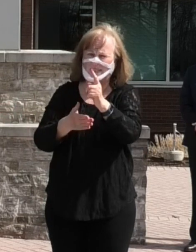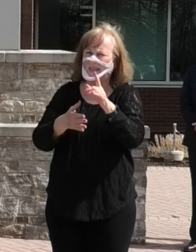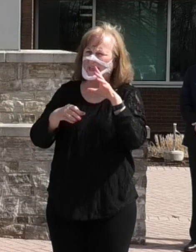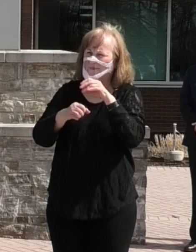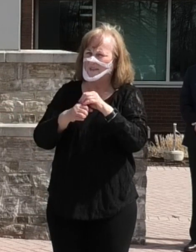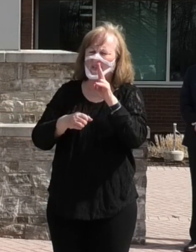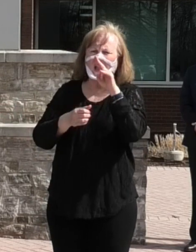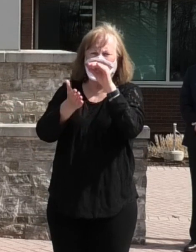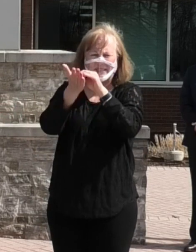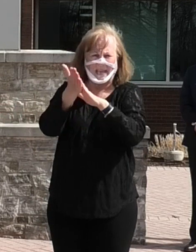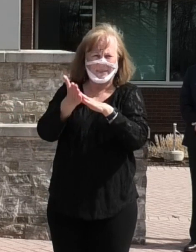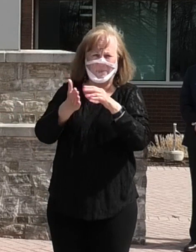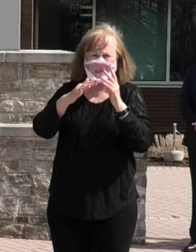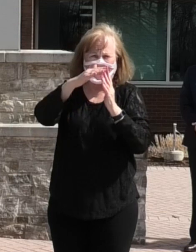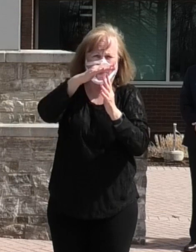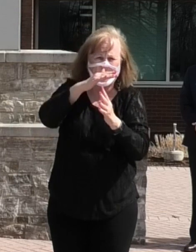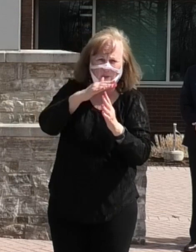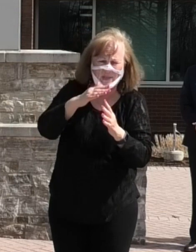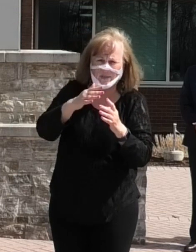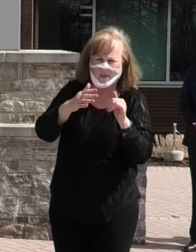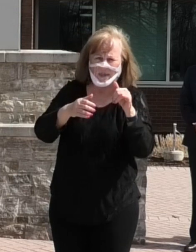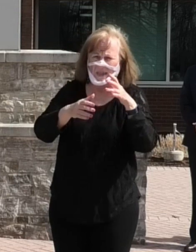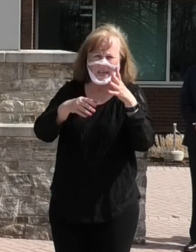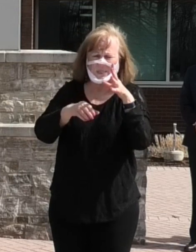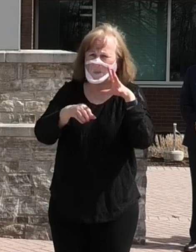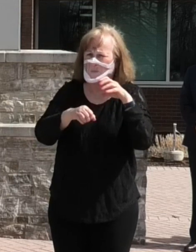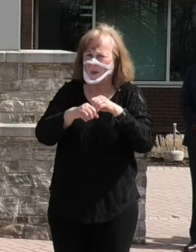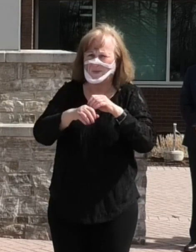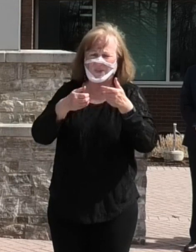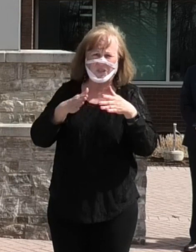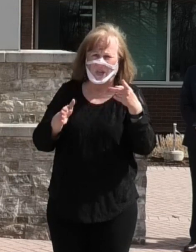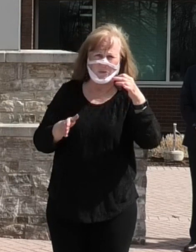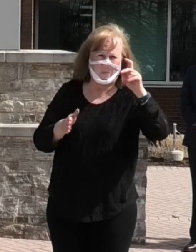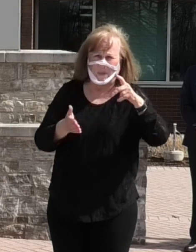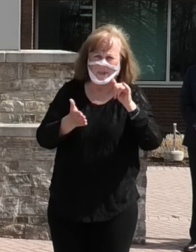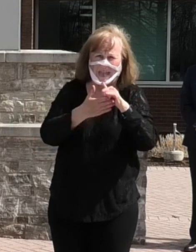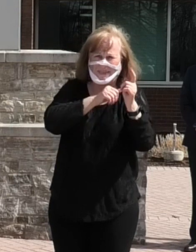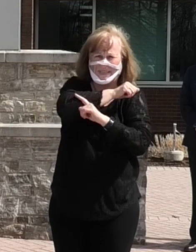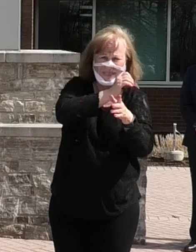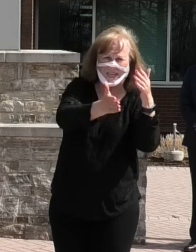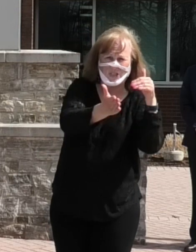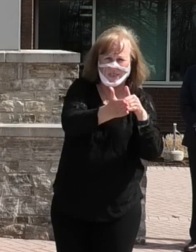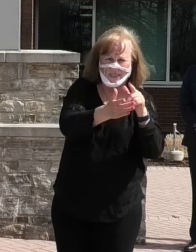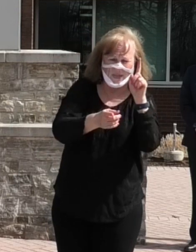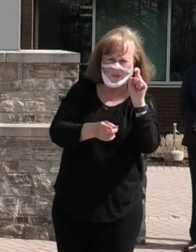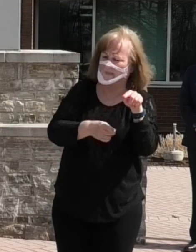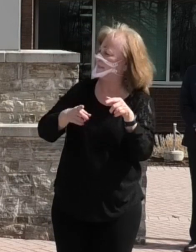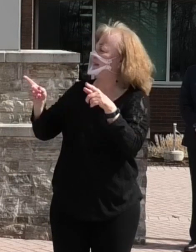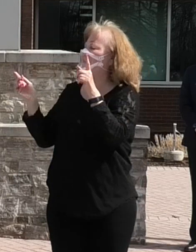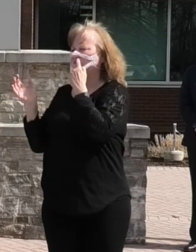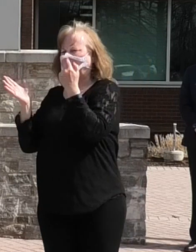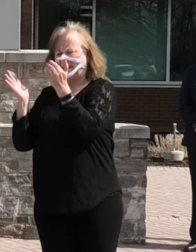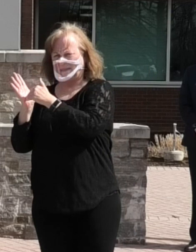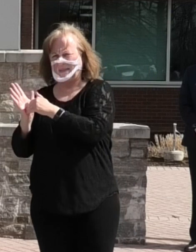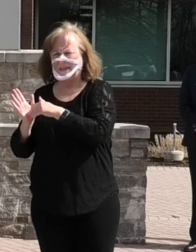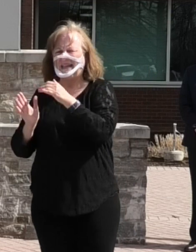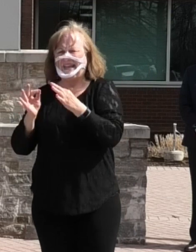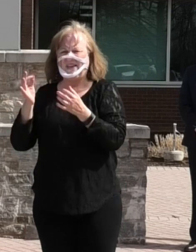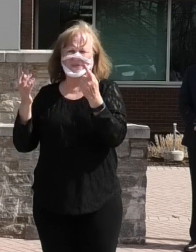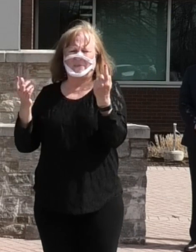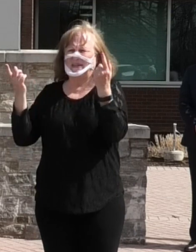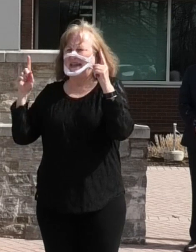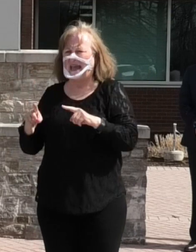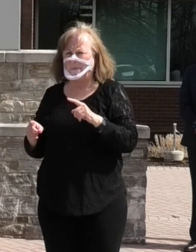undocumented immigrant, would they just then be part of the general population at the detention center? So the question was, if there's an